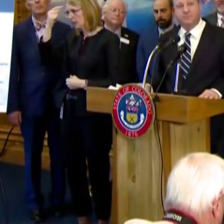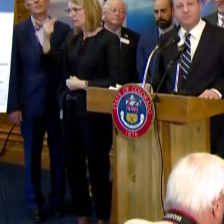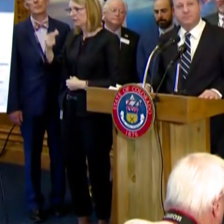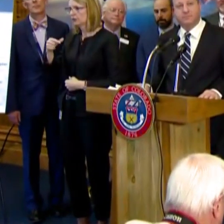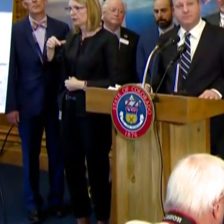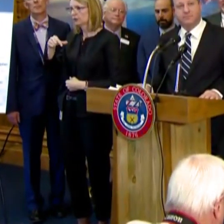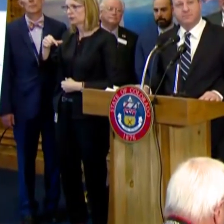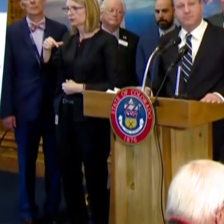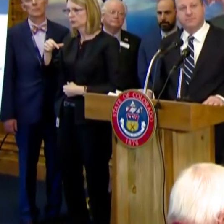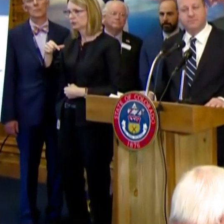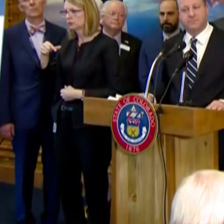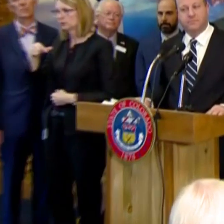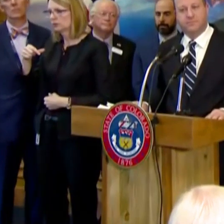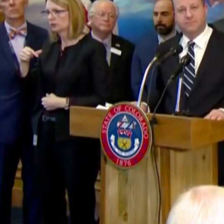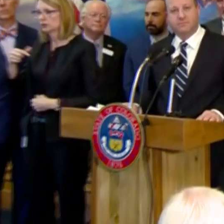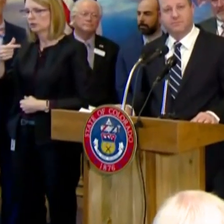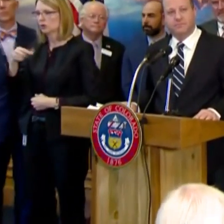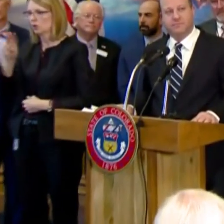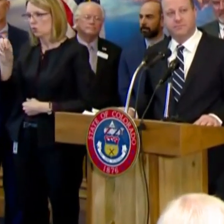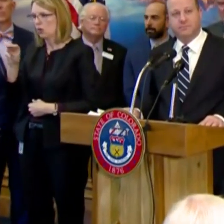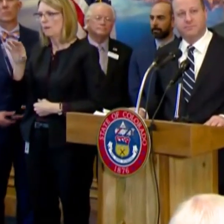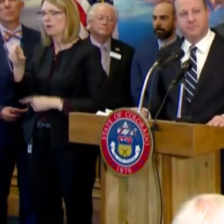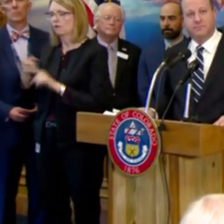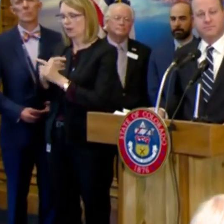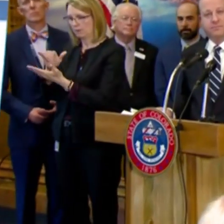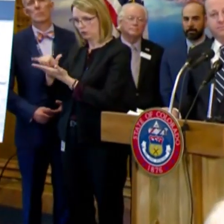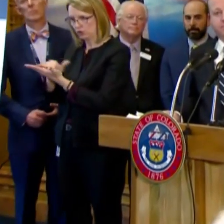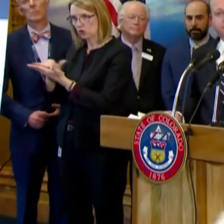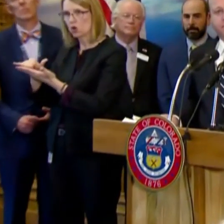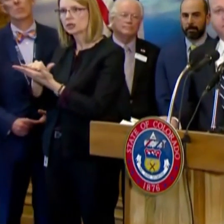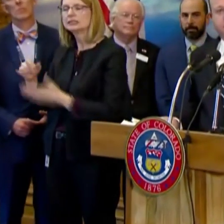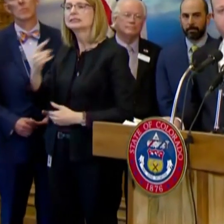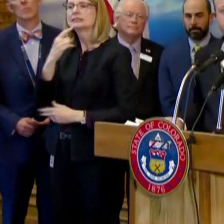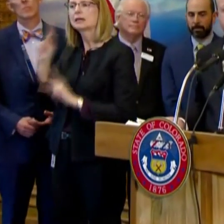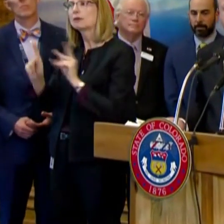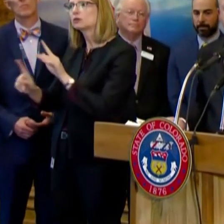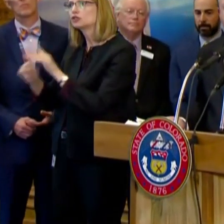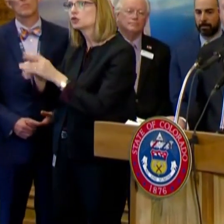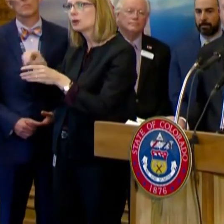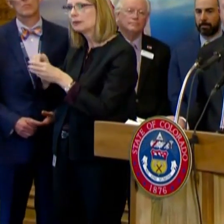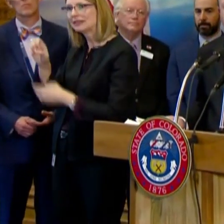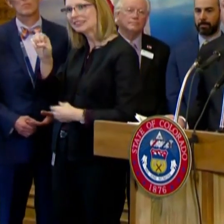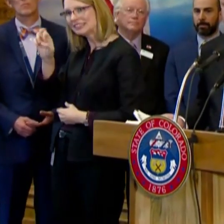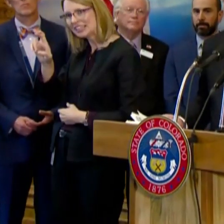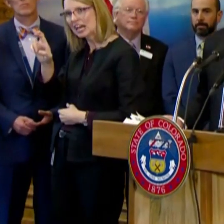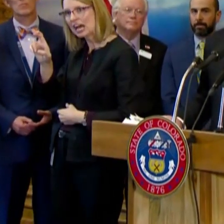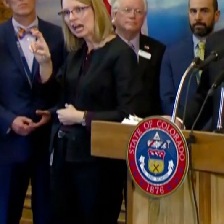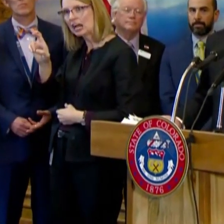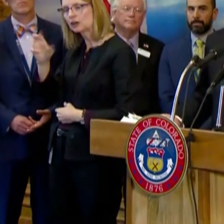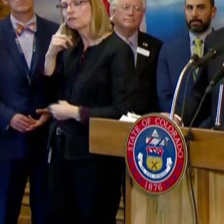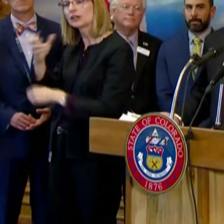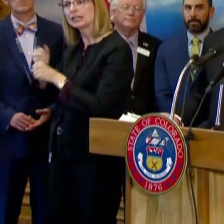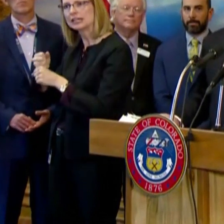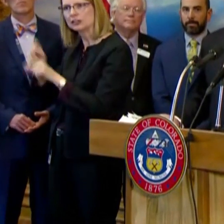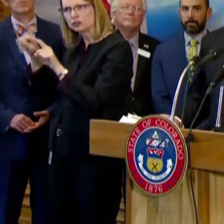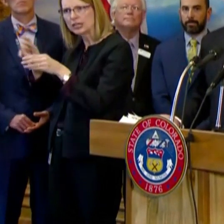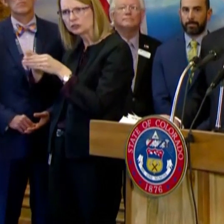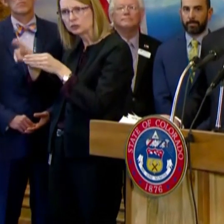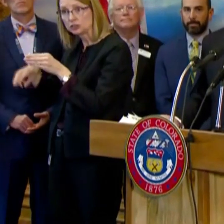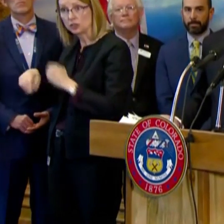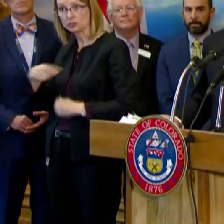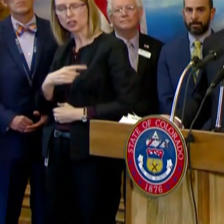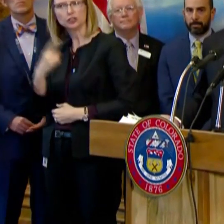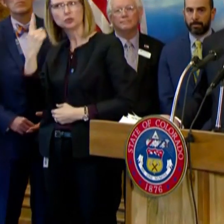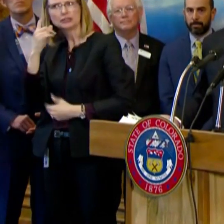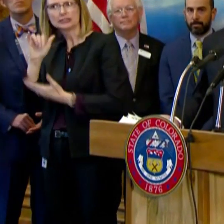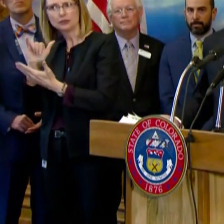co-payments for patients of the state who were showing up at ERs and test results. Is that something that you might consider doing in Colorado? And then my second